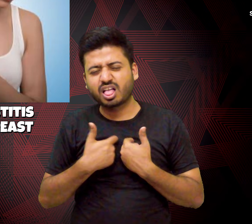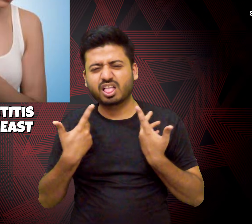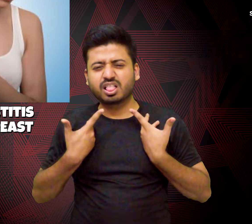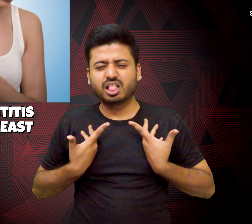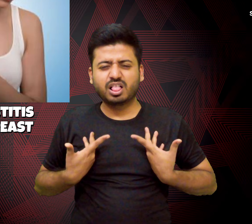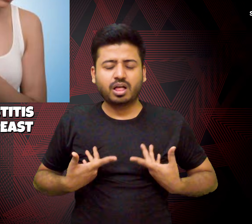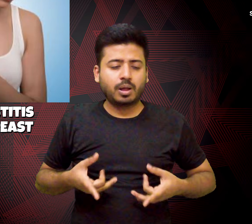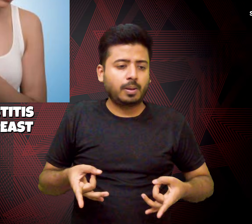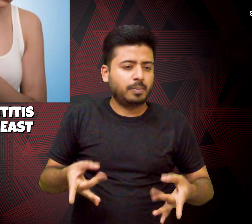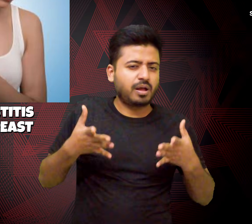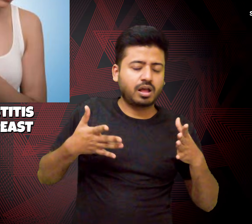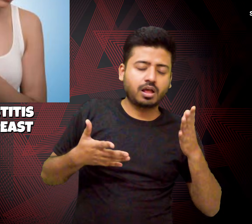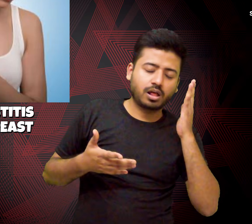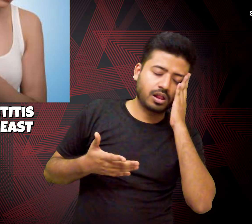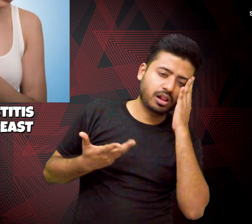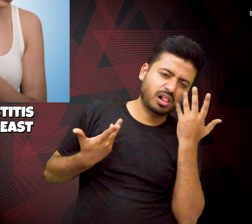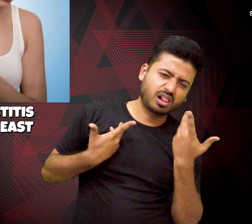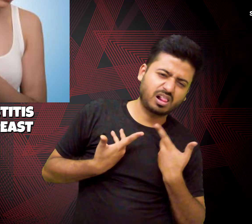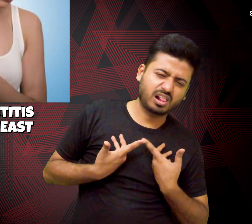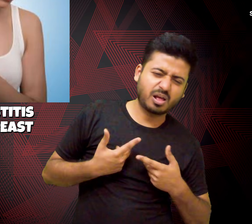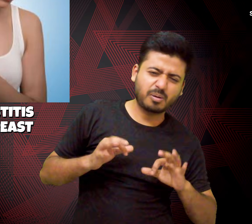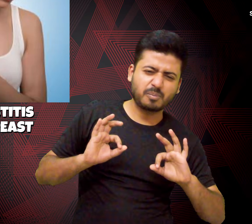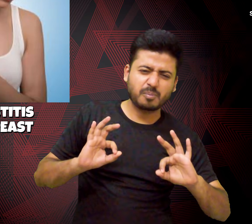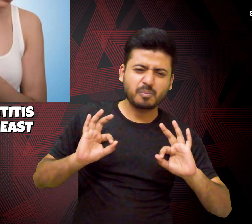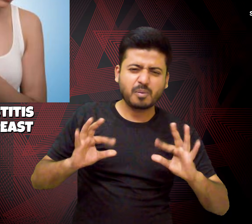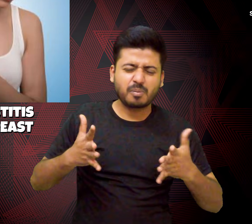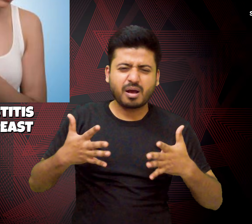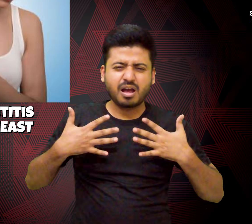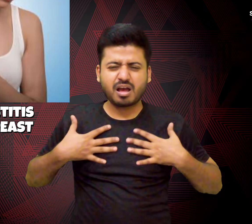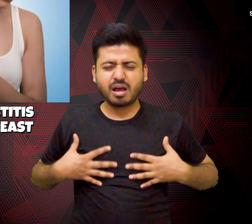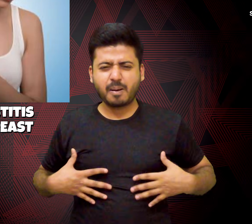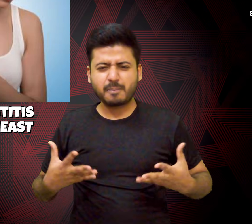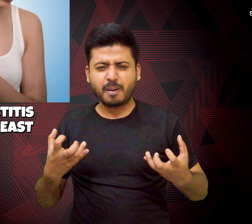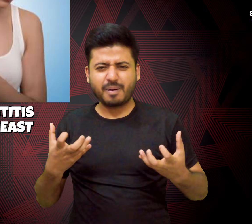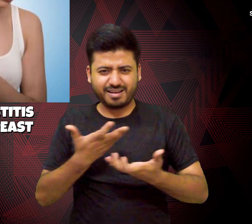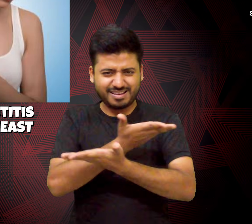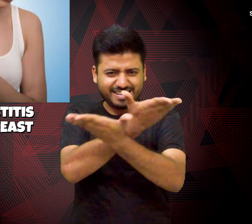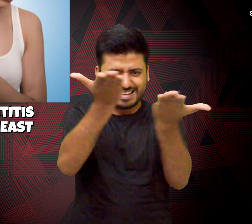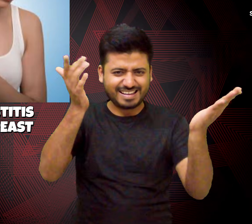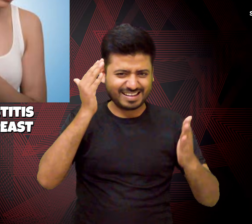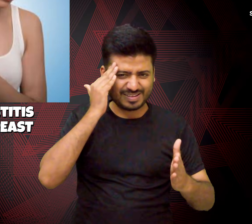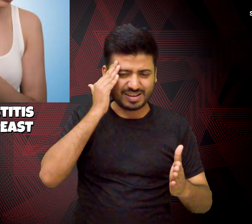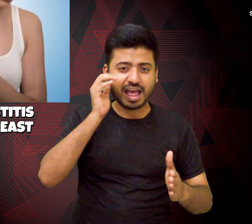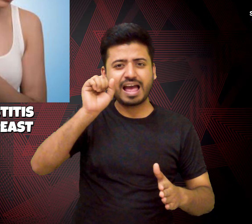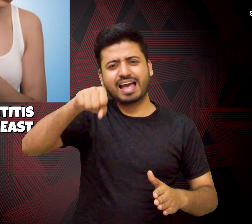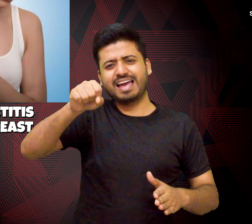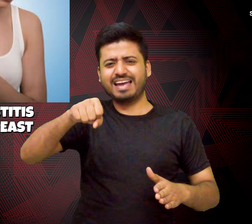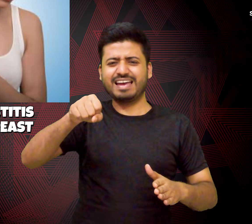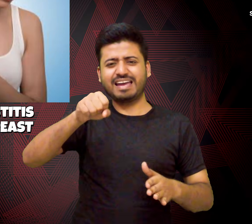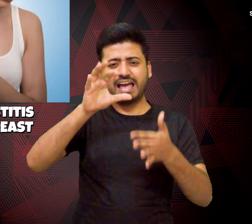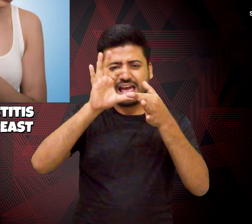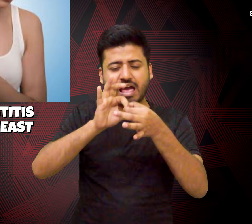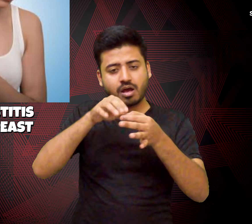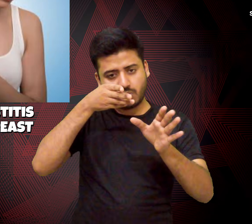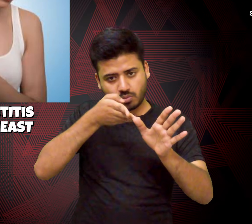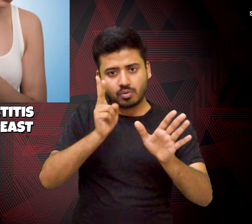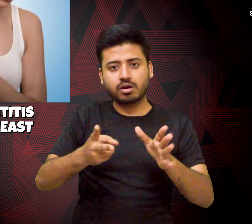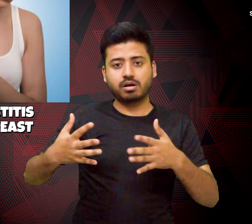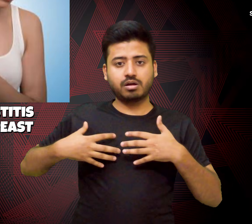reducing discomfort during the weaning process. Potential mastitis management. They are used as a complementary treatment to ease pain